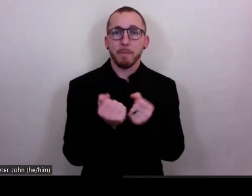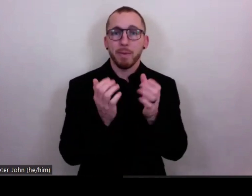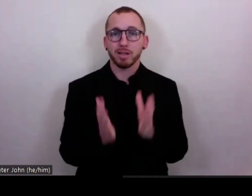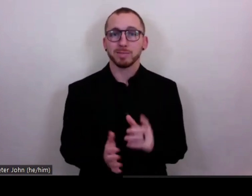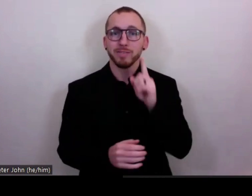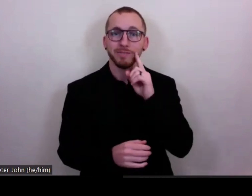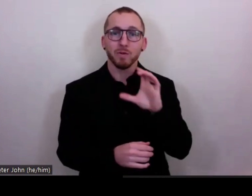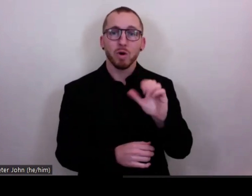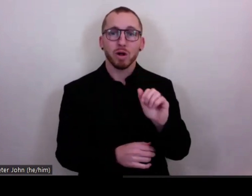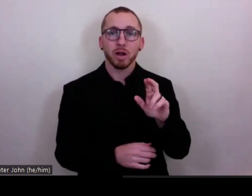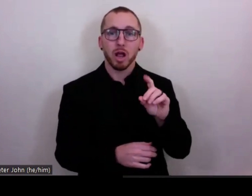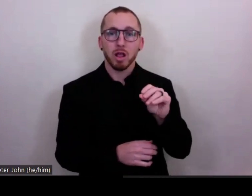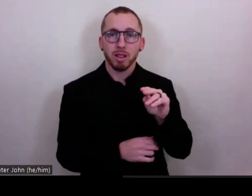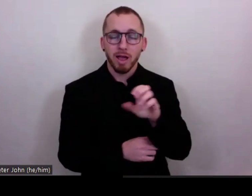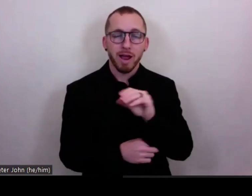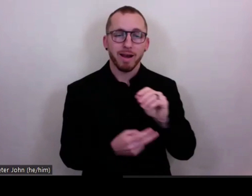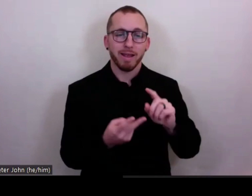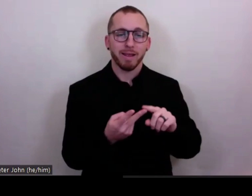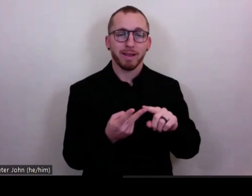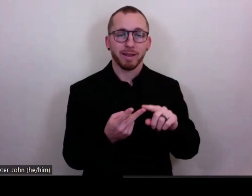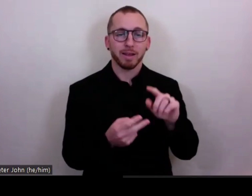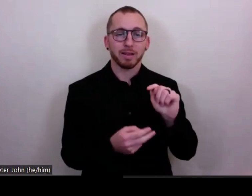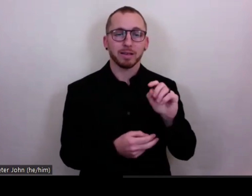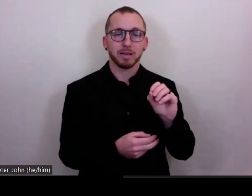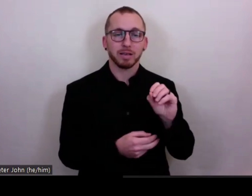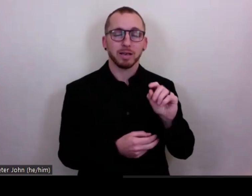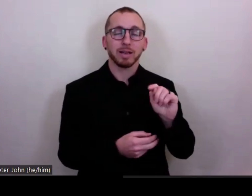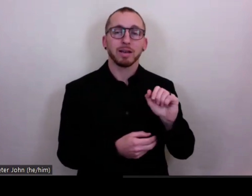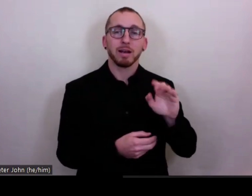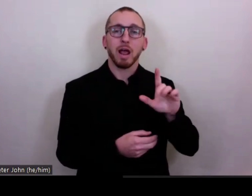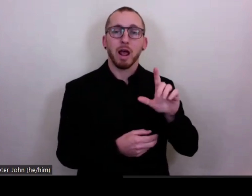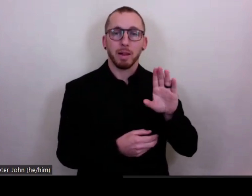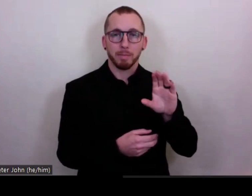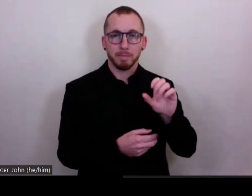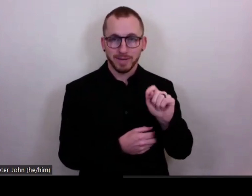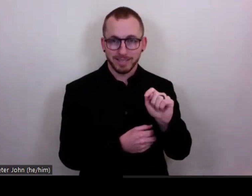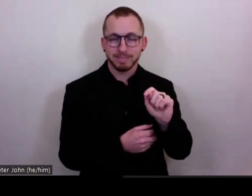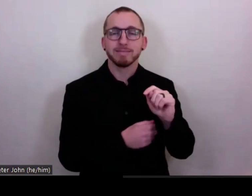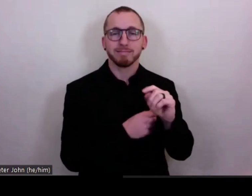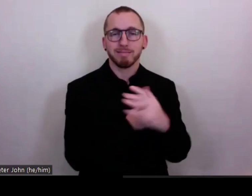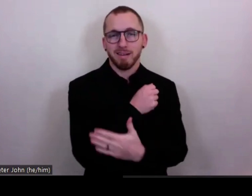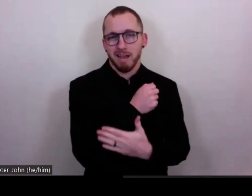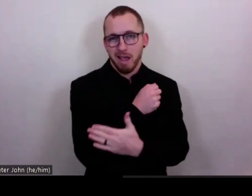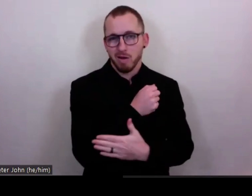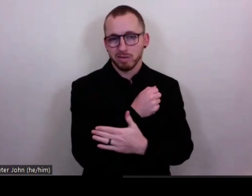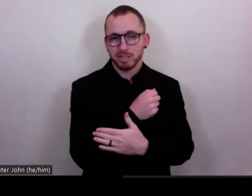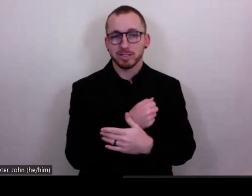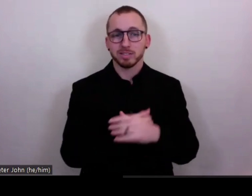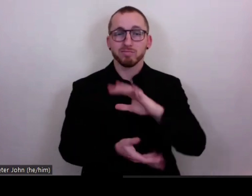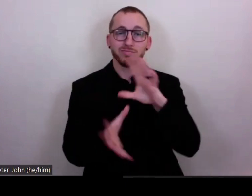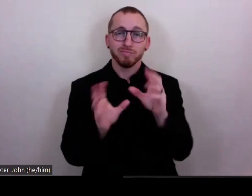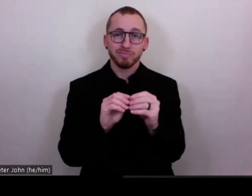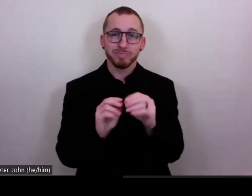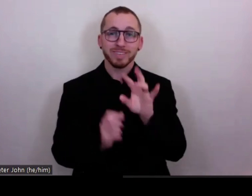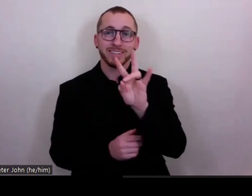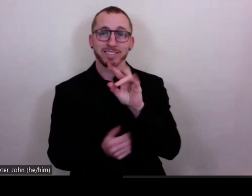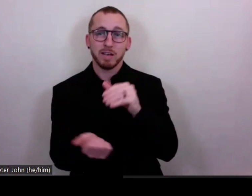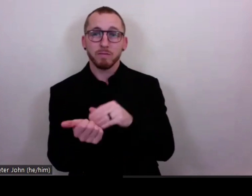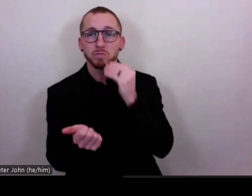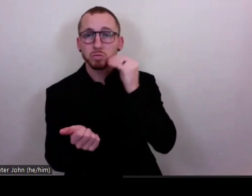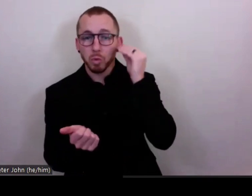Talbot counties. That's 7 nursing homes and 19 assisted livings with well